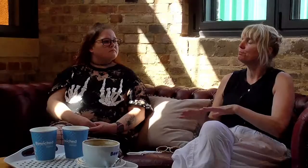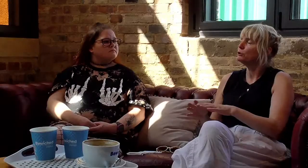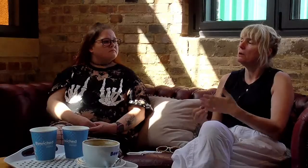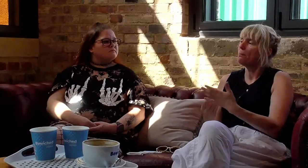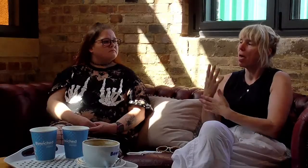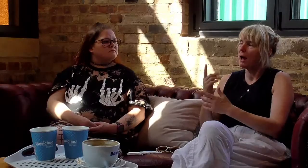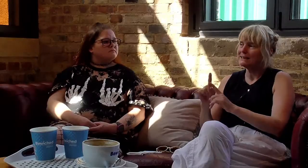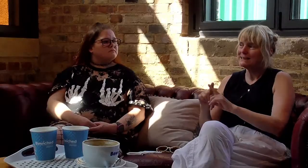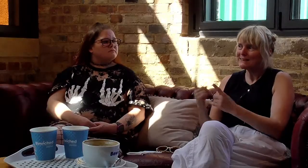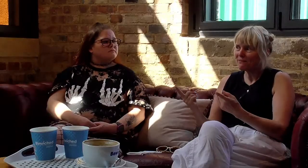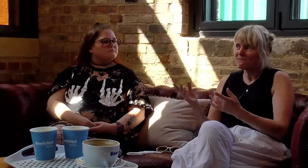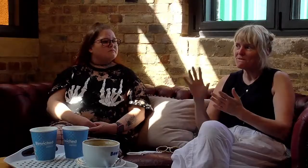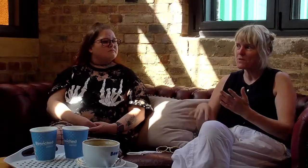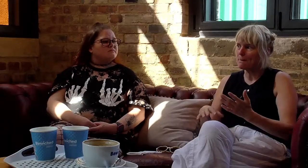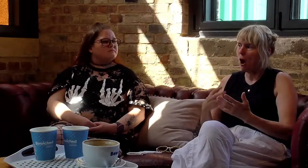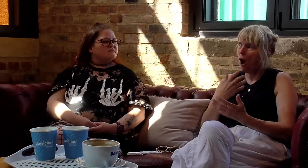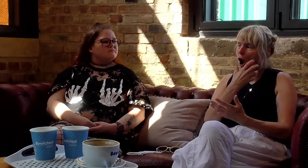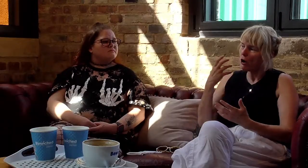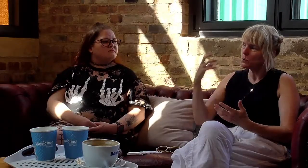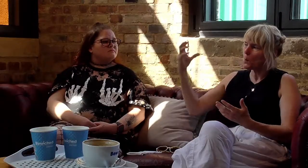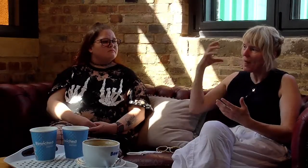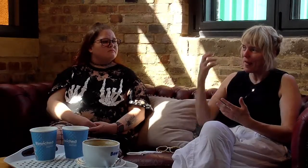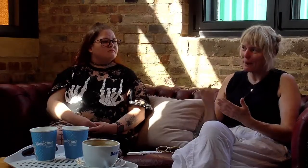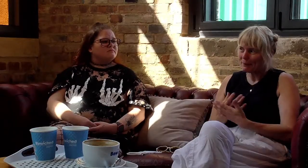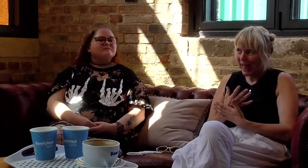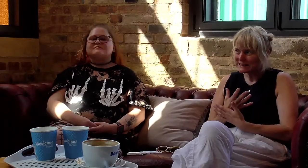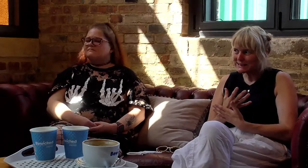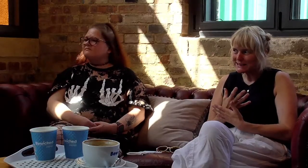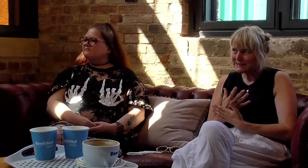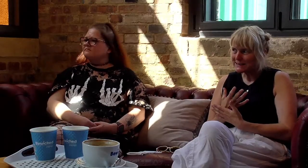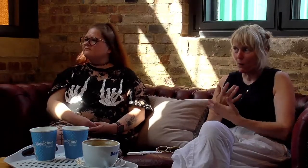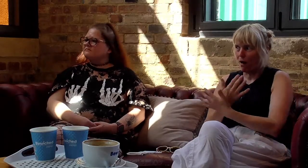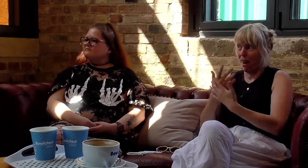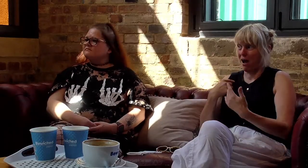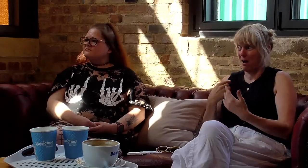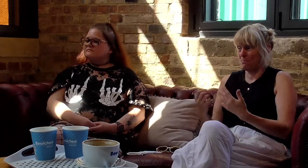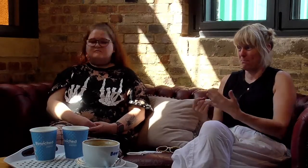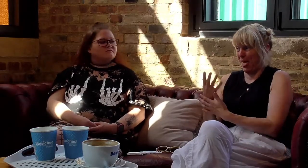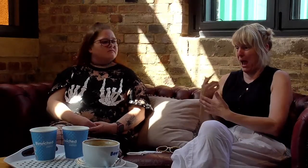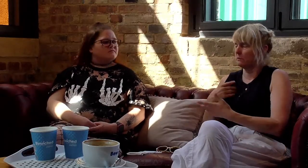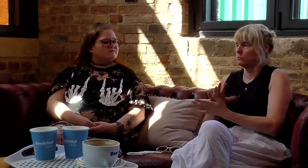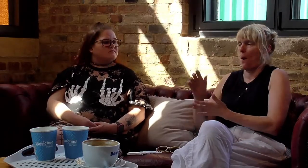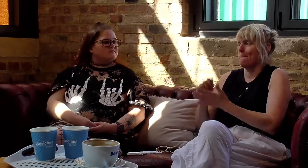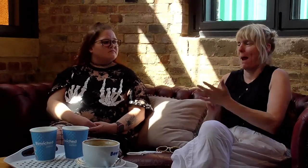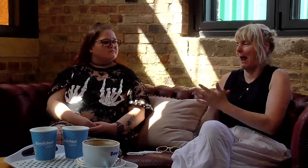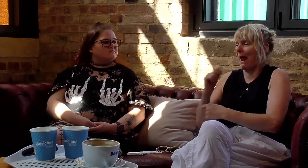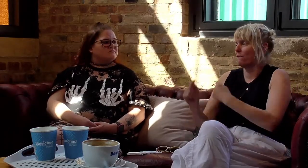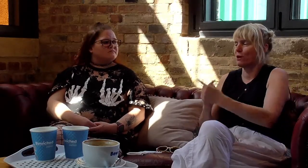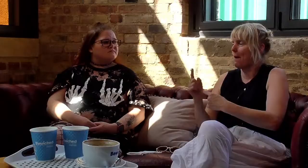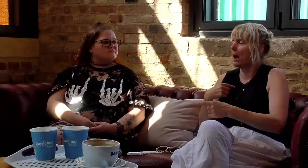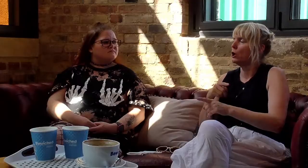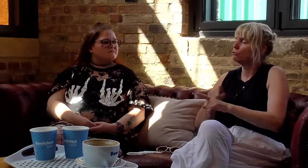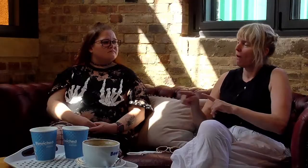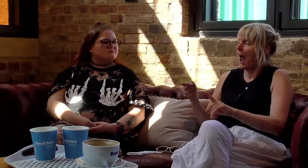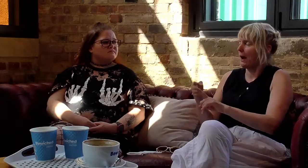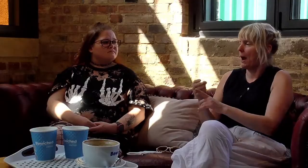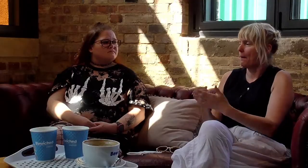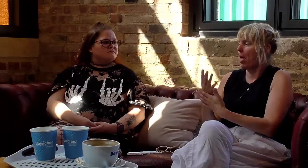aren't doing too well at the moment. Well, I think British plants are really different, isn't it, from hot weather? Because hot weather plants are sort of used to it,